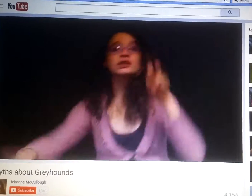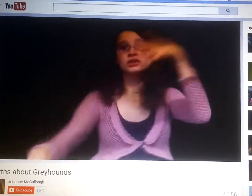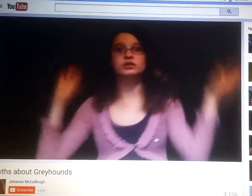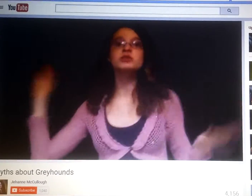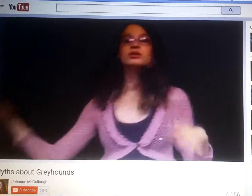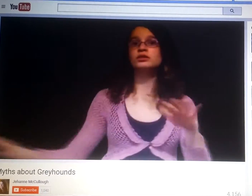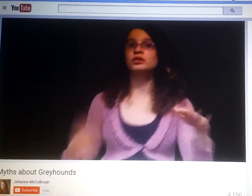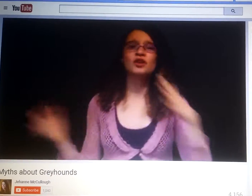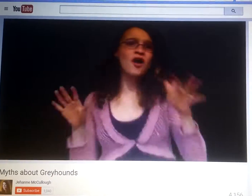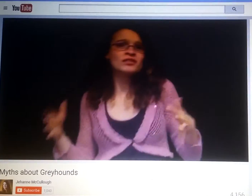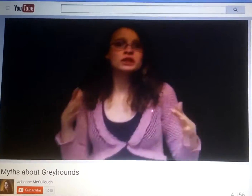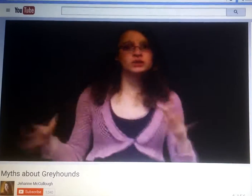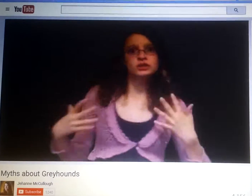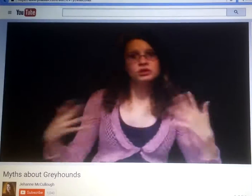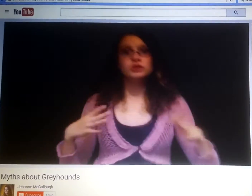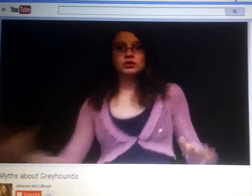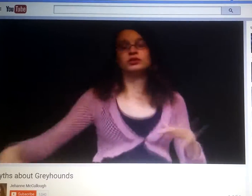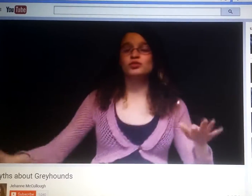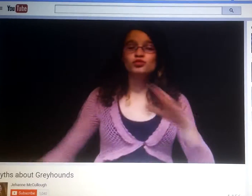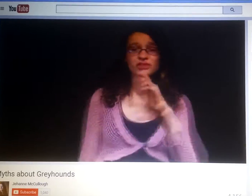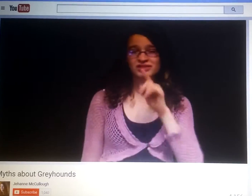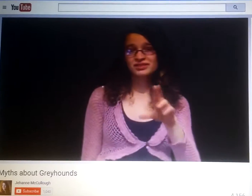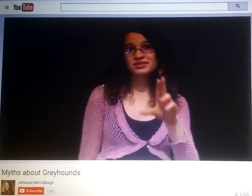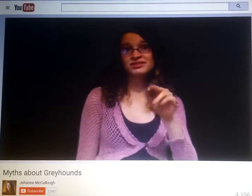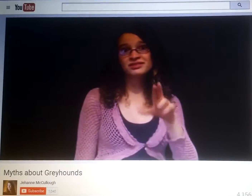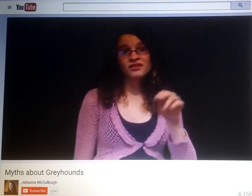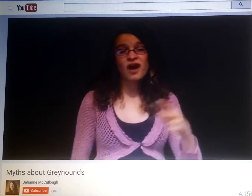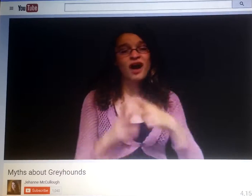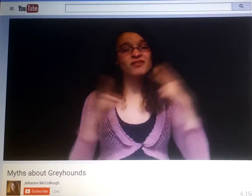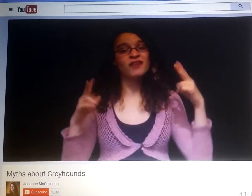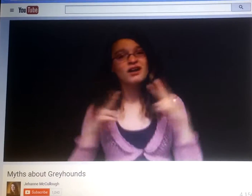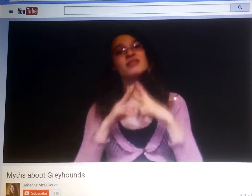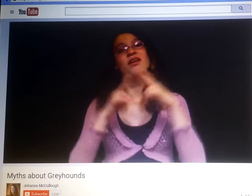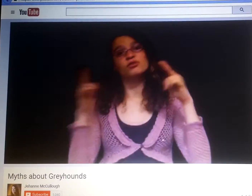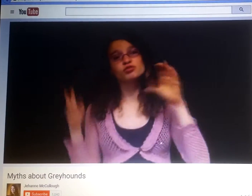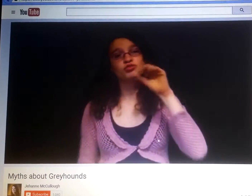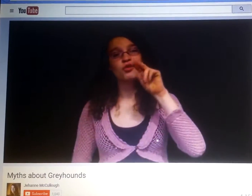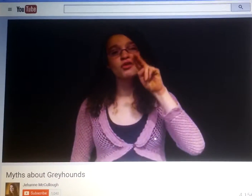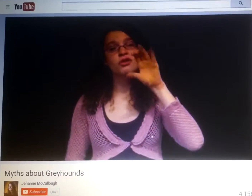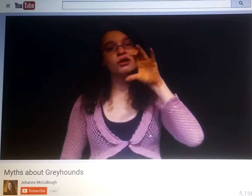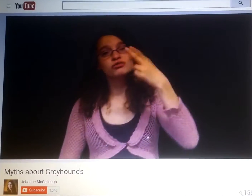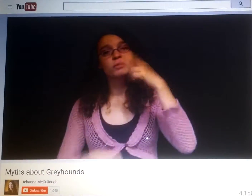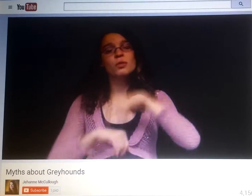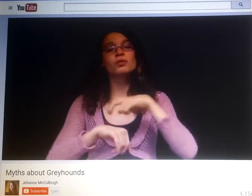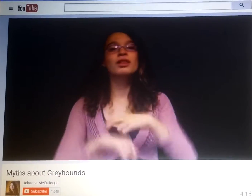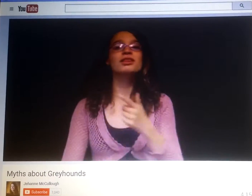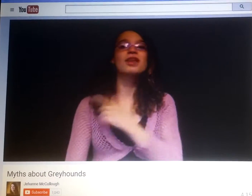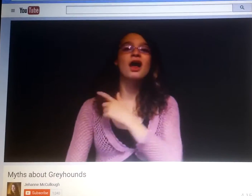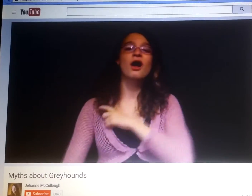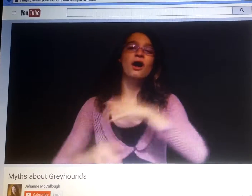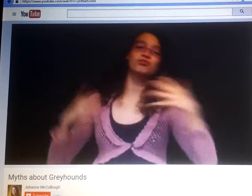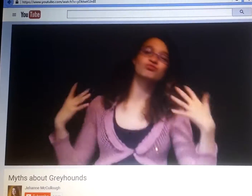and how they're extremely hyper or anxious and nervous, and that's just not true. Greyhounds are